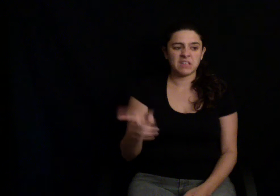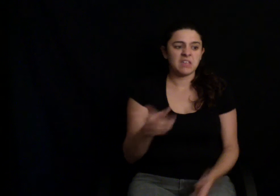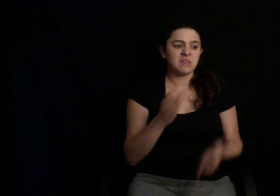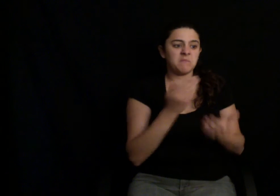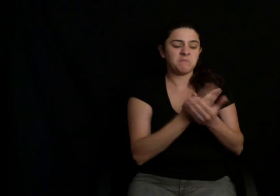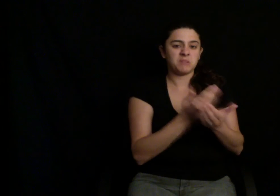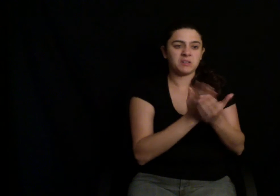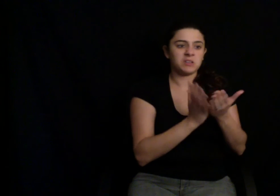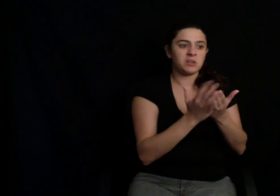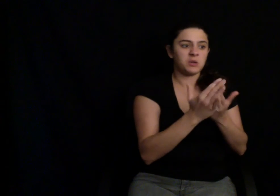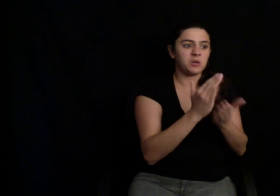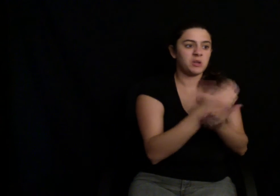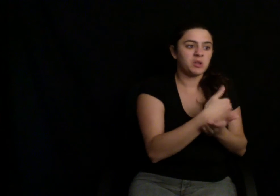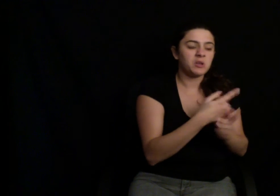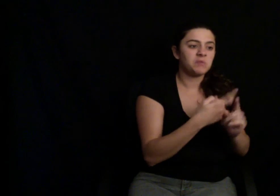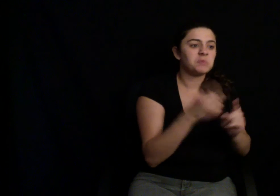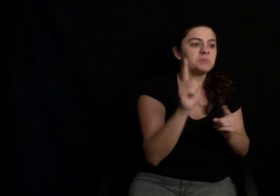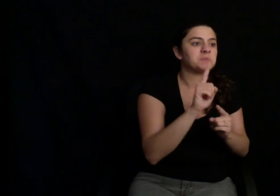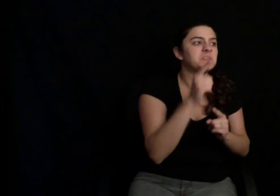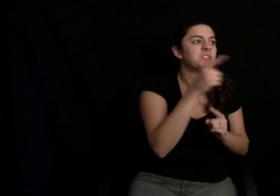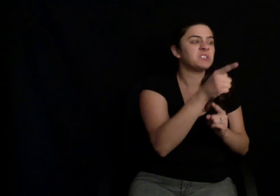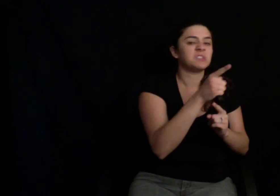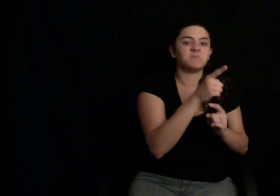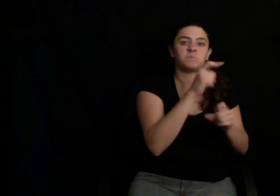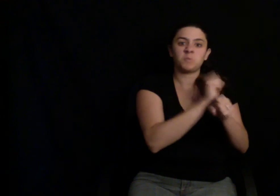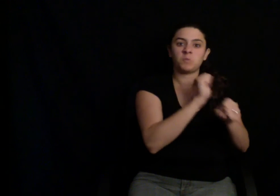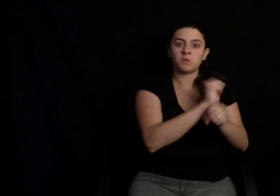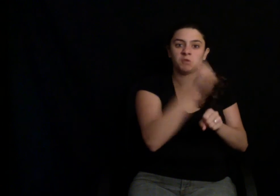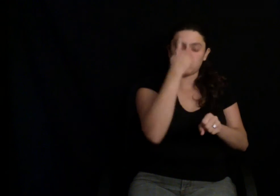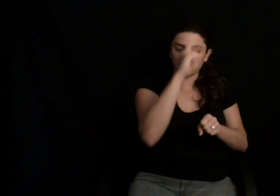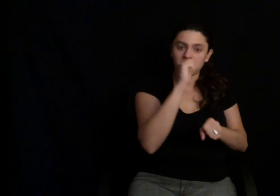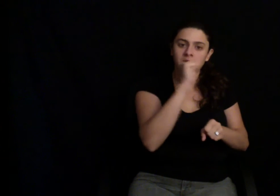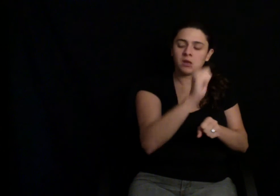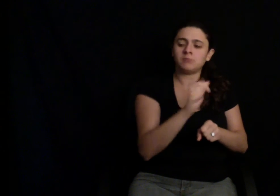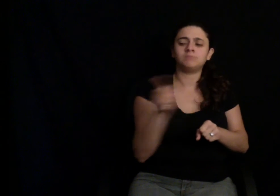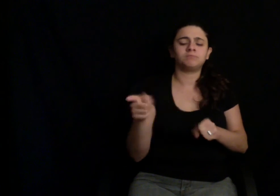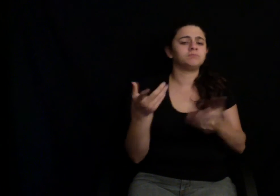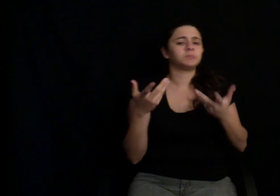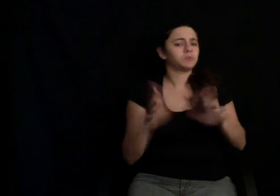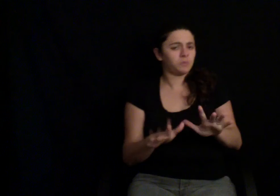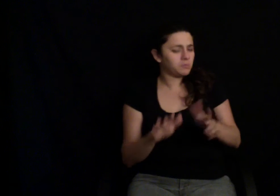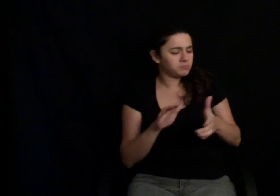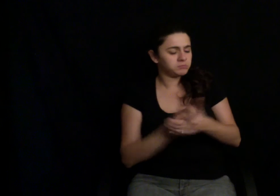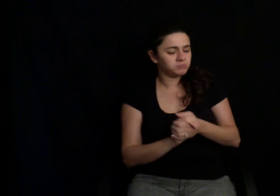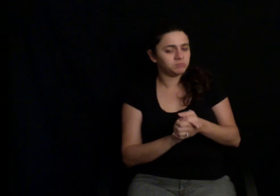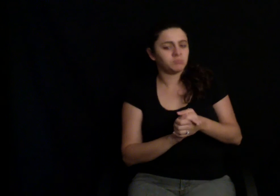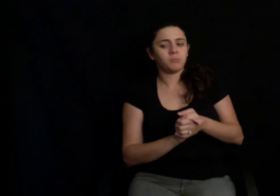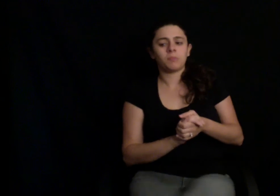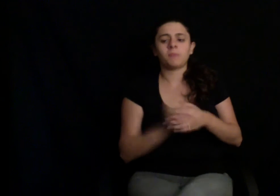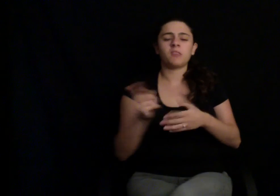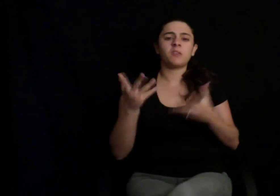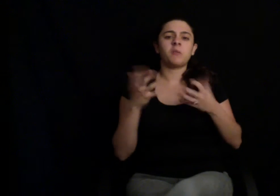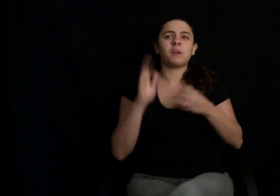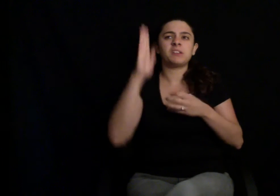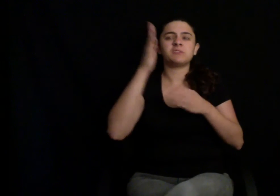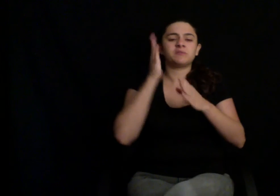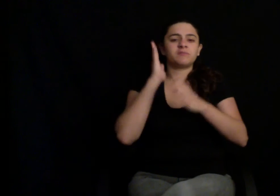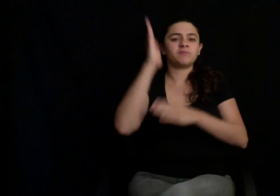wanted to make sure that his future career endeavors would be truly earned. Yet, even with this in mind, he wasn't spared the negative sides of internet